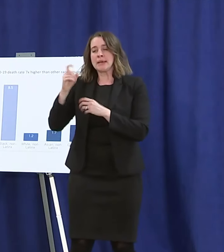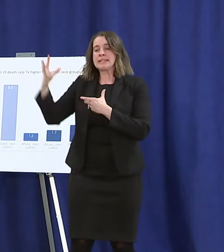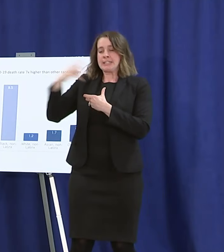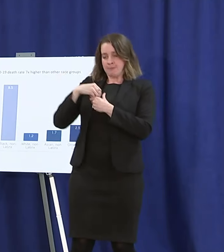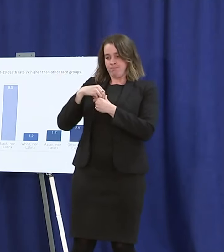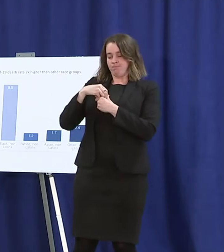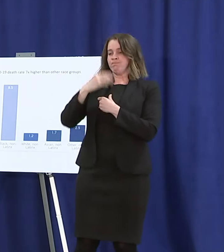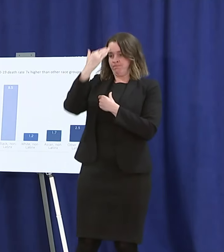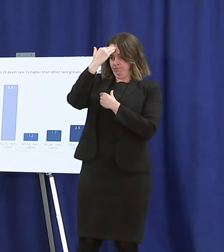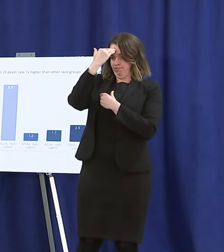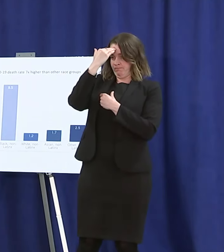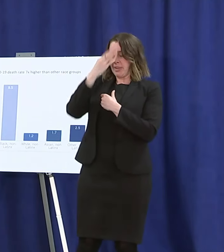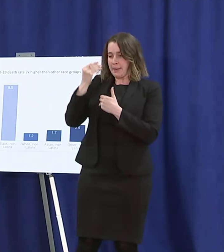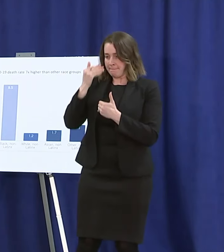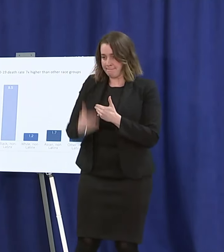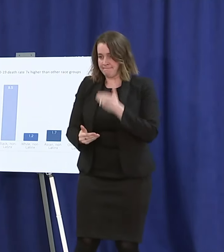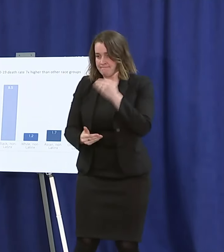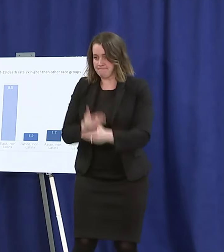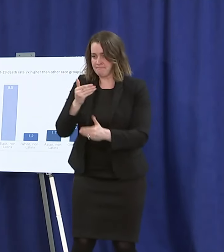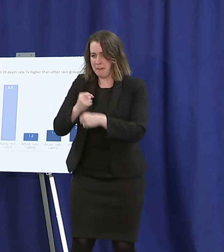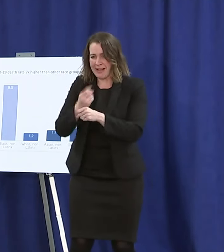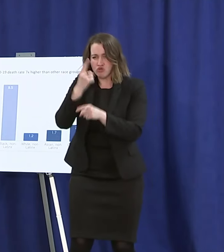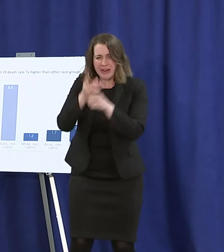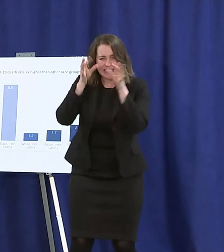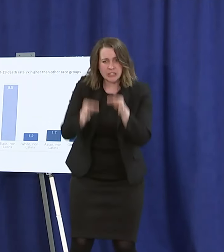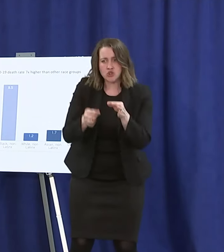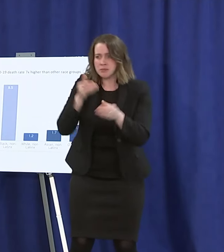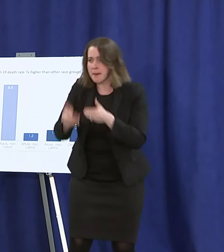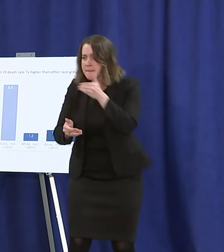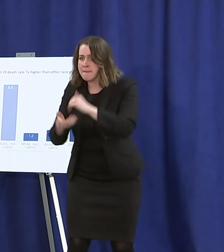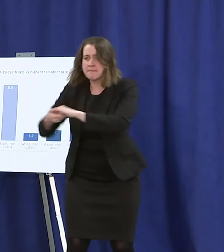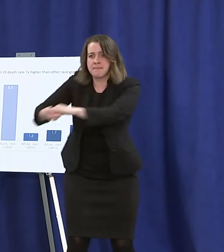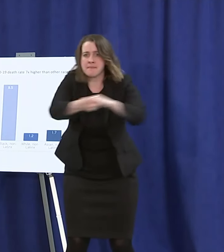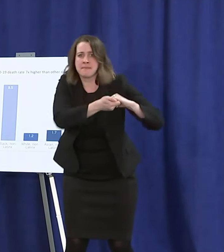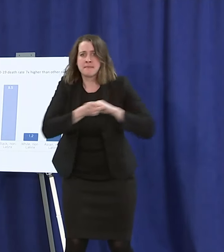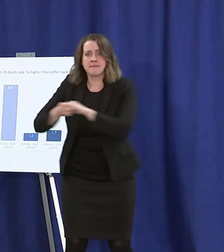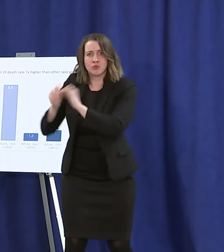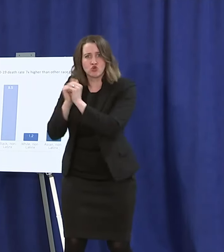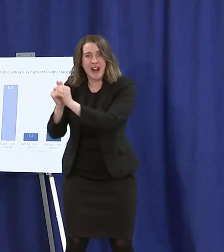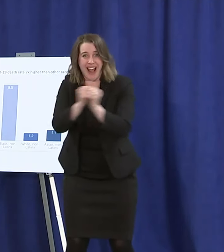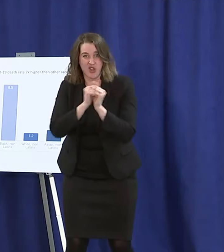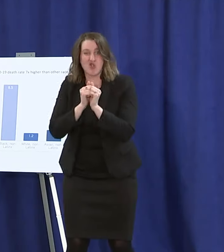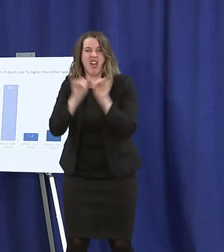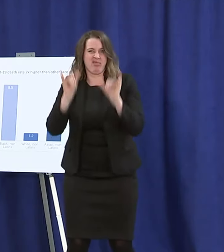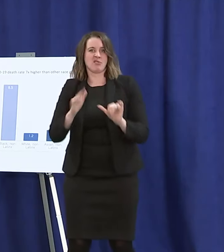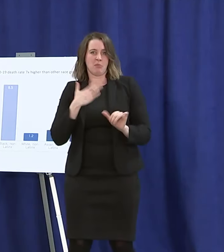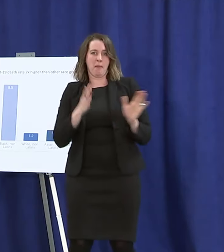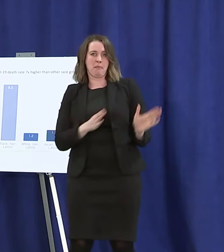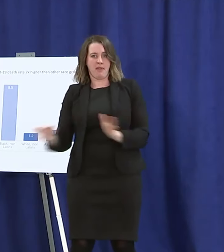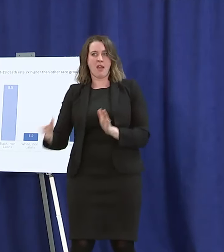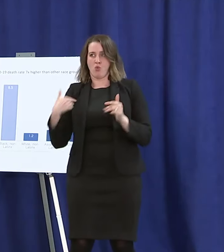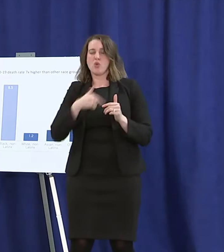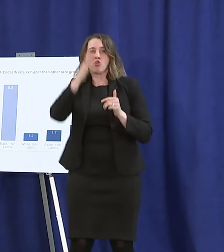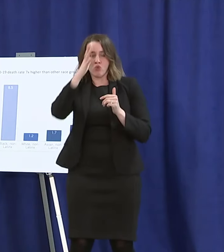is and move forward decisively as a city, and that's what we will do.